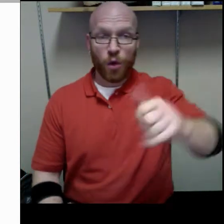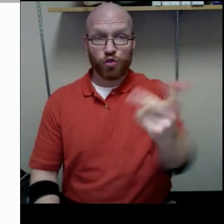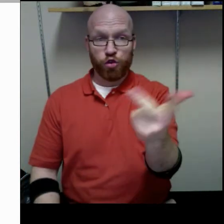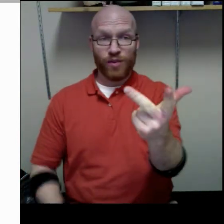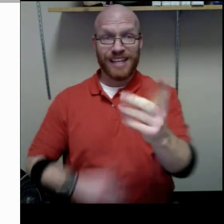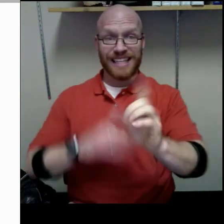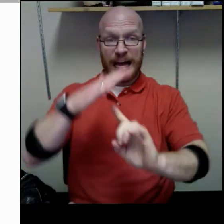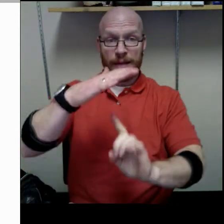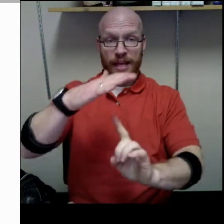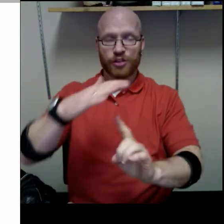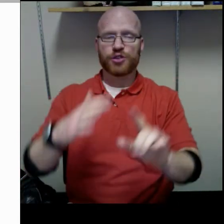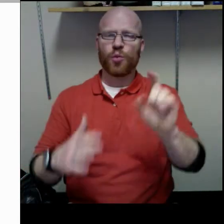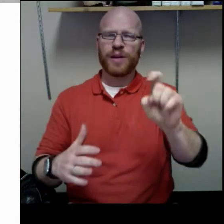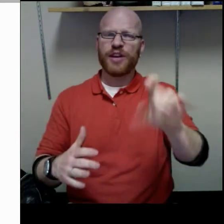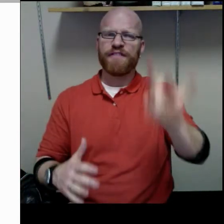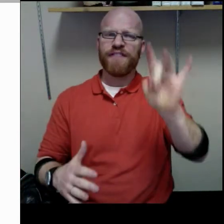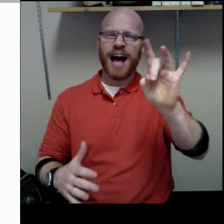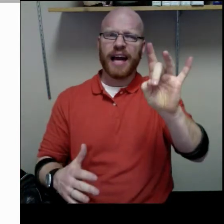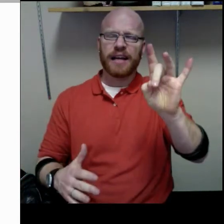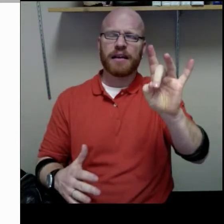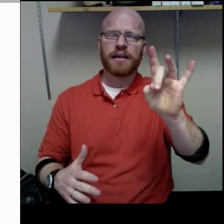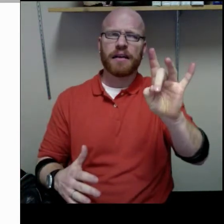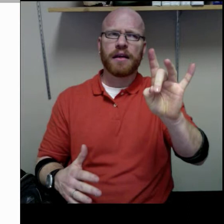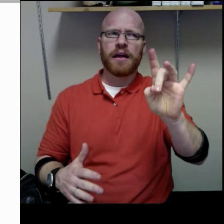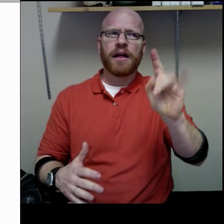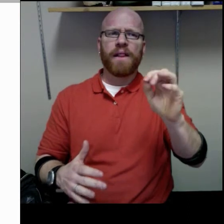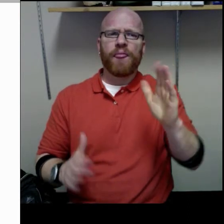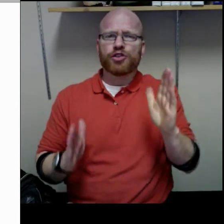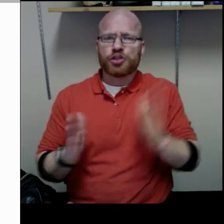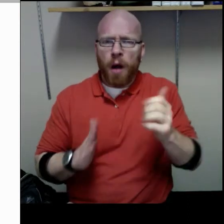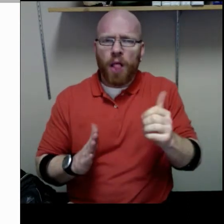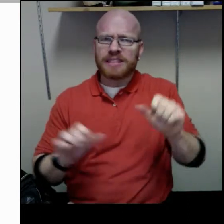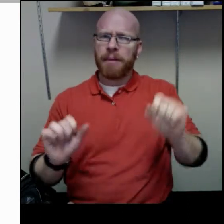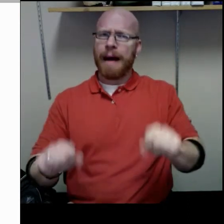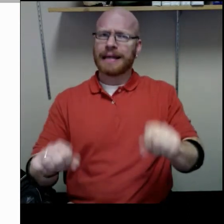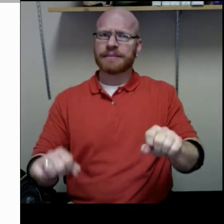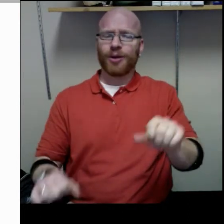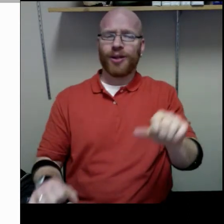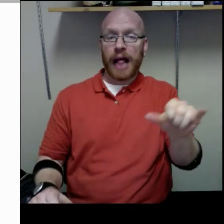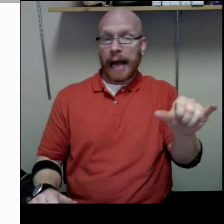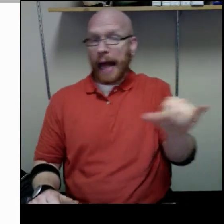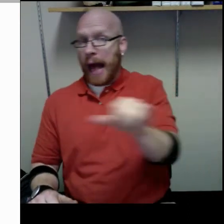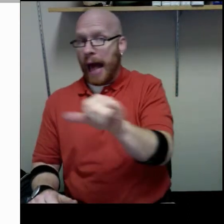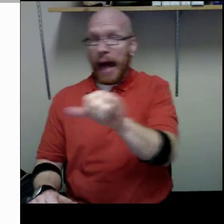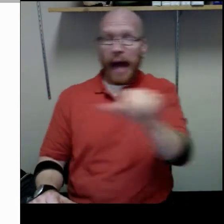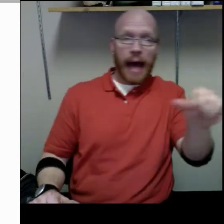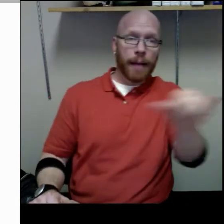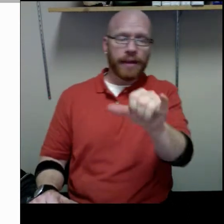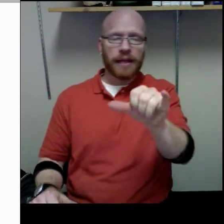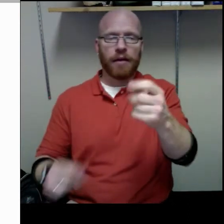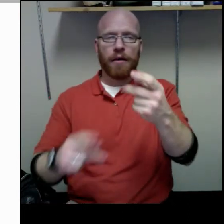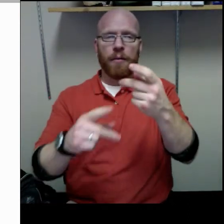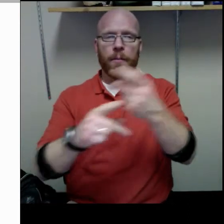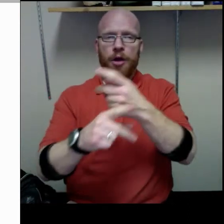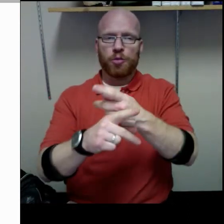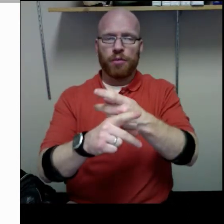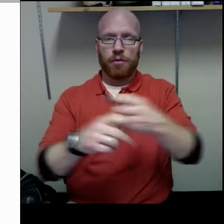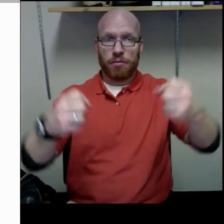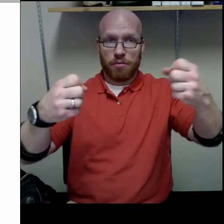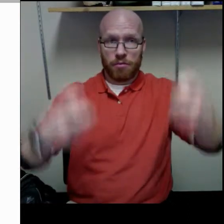Those 3 denominators need to find the smallest possible common